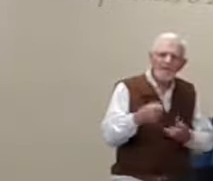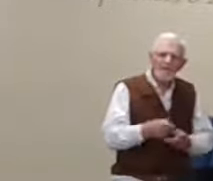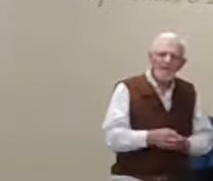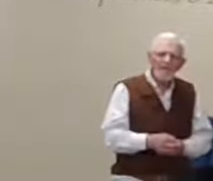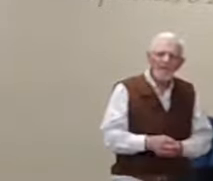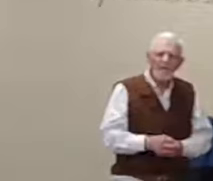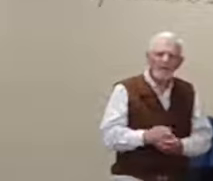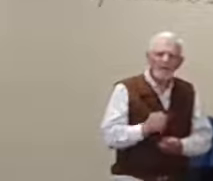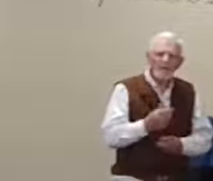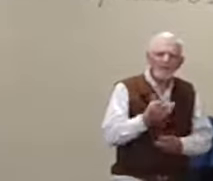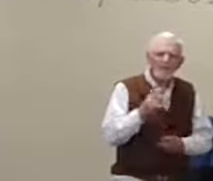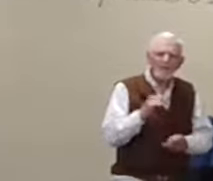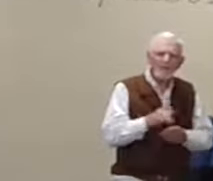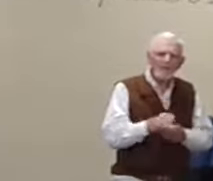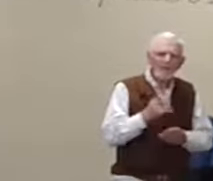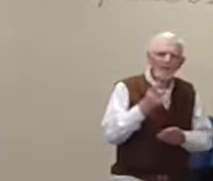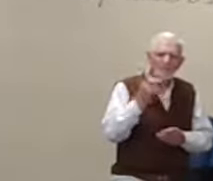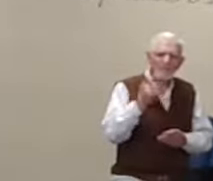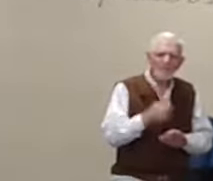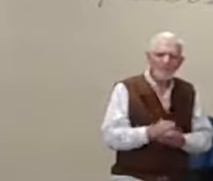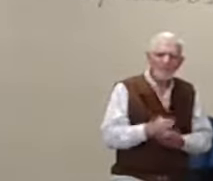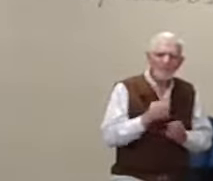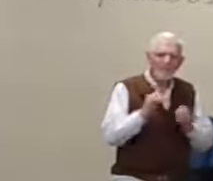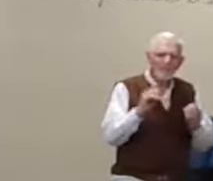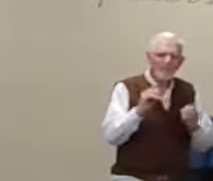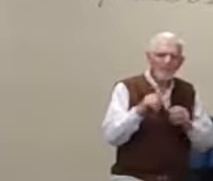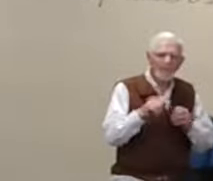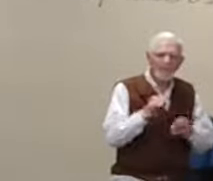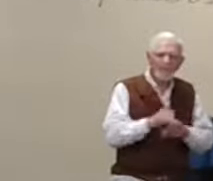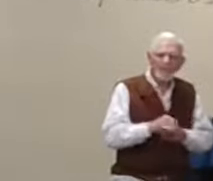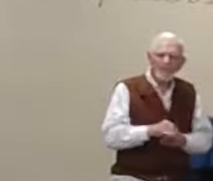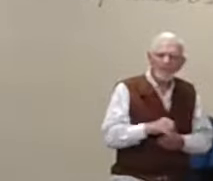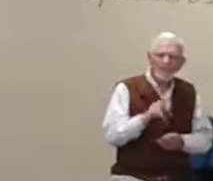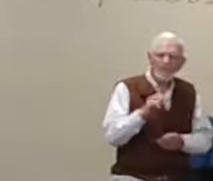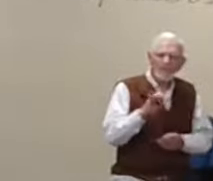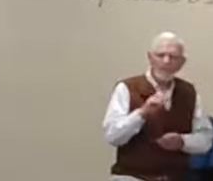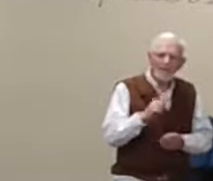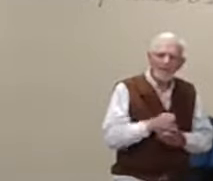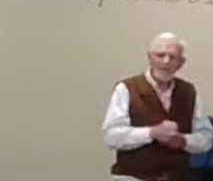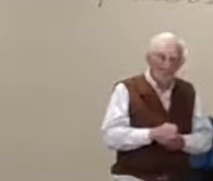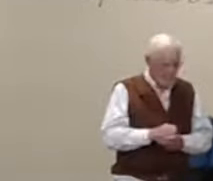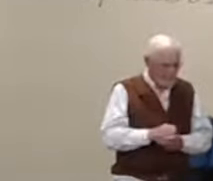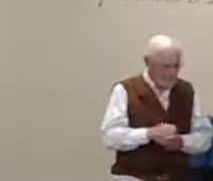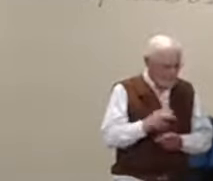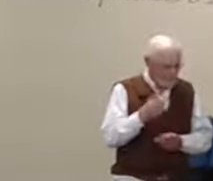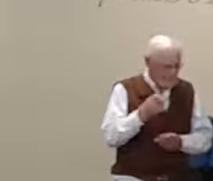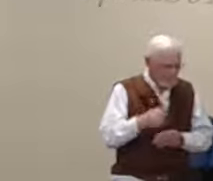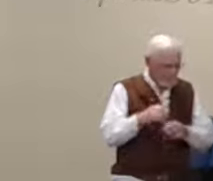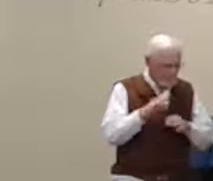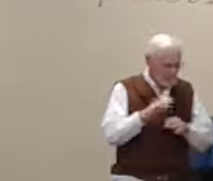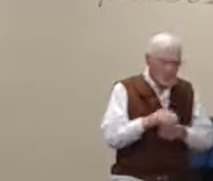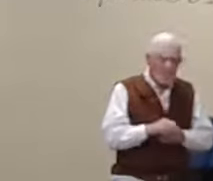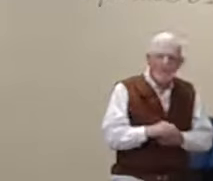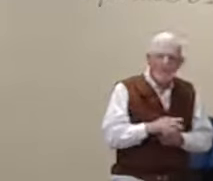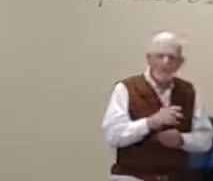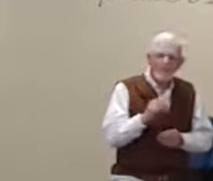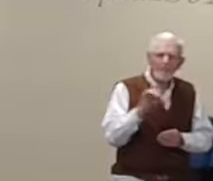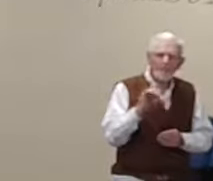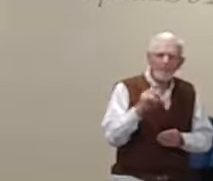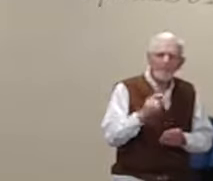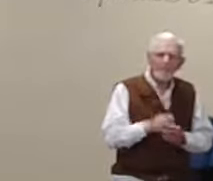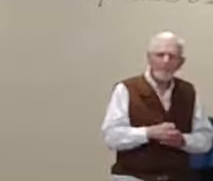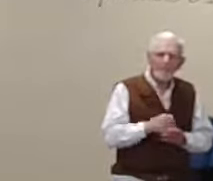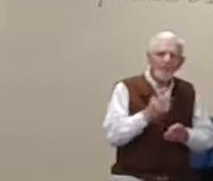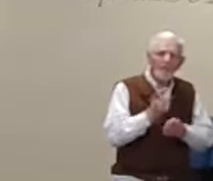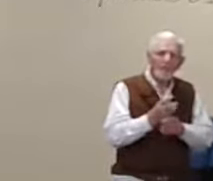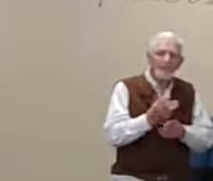I don't think his parents are bad folks, but we don't know nothing about him. David's kind of a first generation, and he went out there. And just because it was the